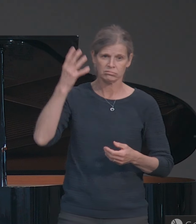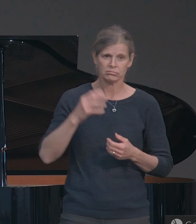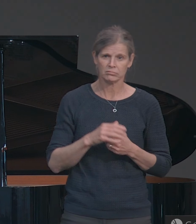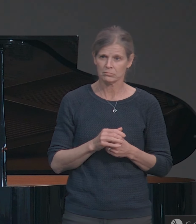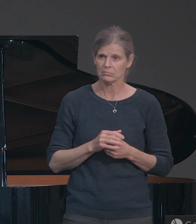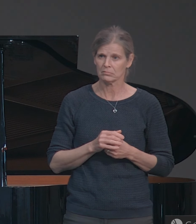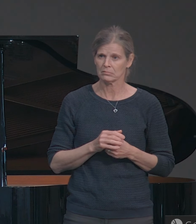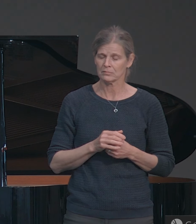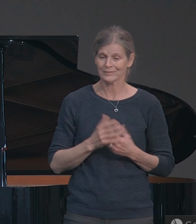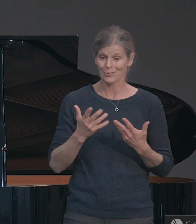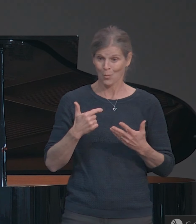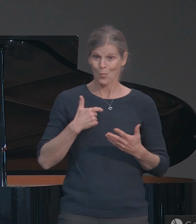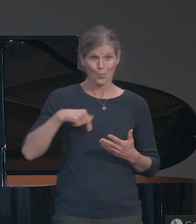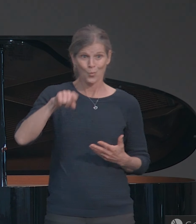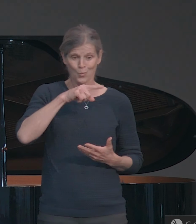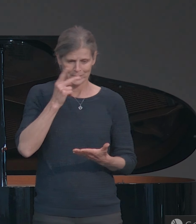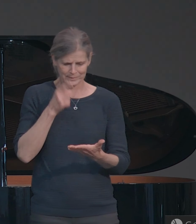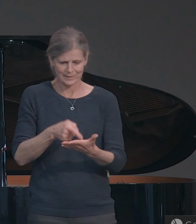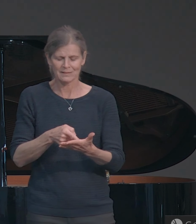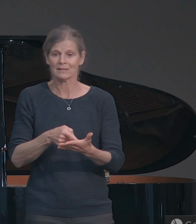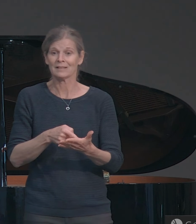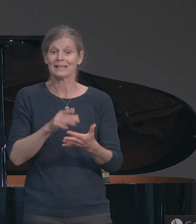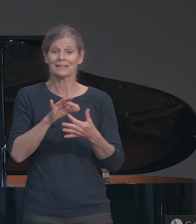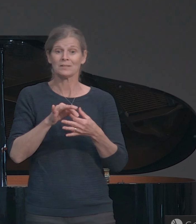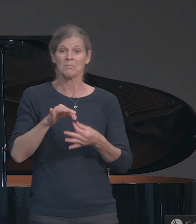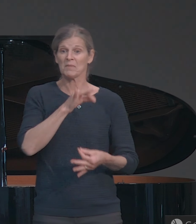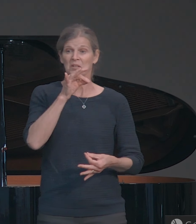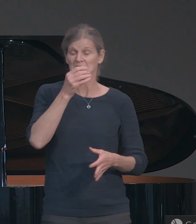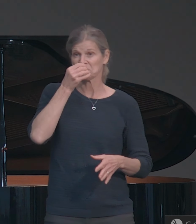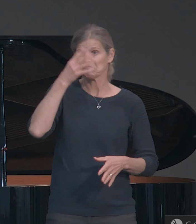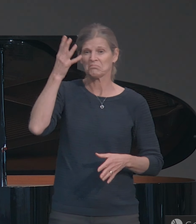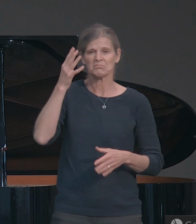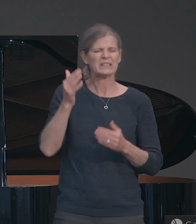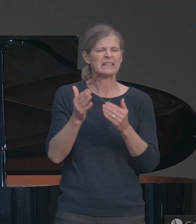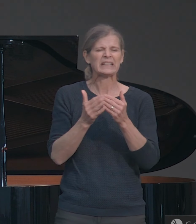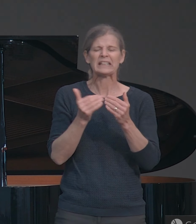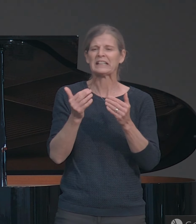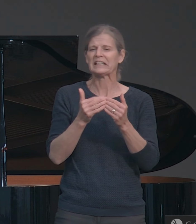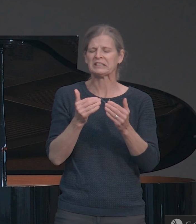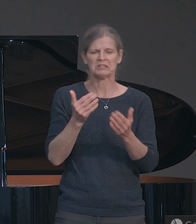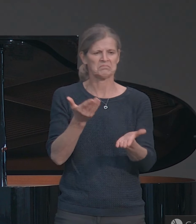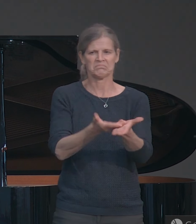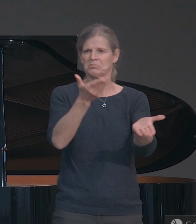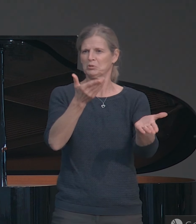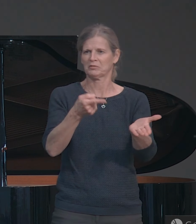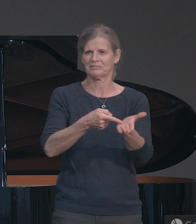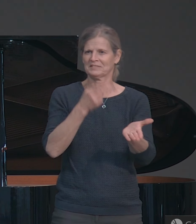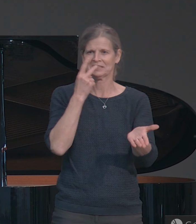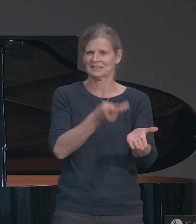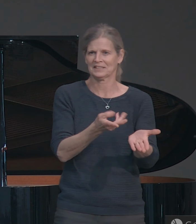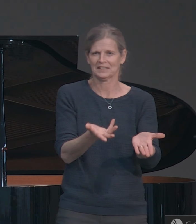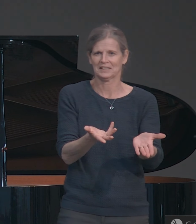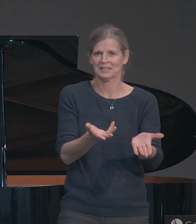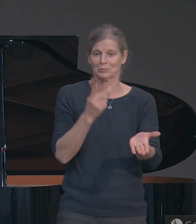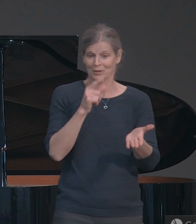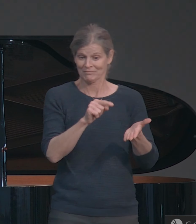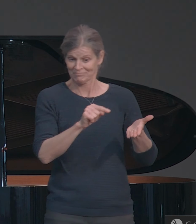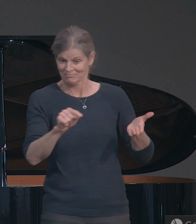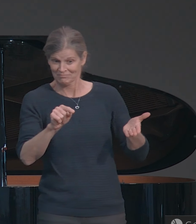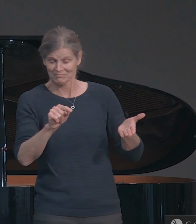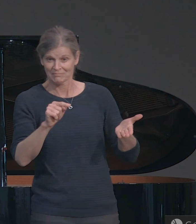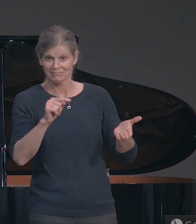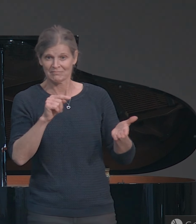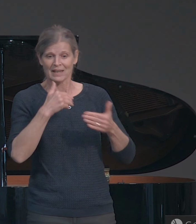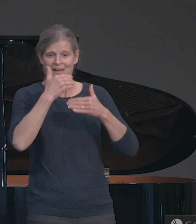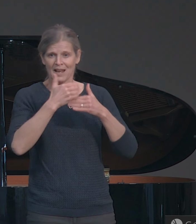And what we see here is that spiritual indifference is easy to prove. So as we look at these next five verses together, I